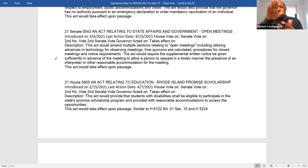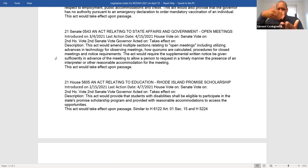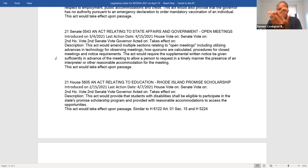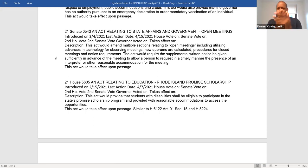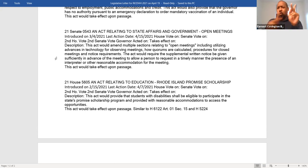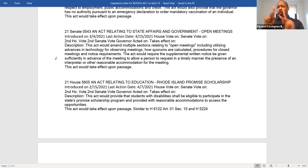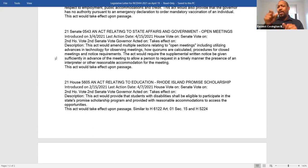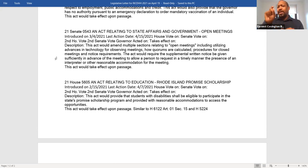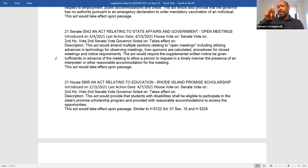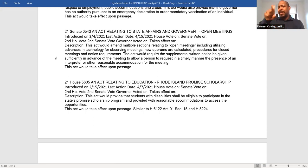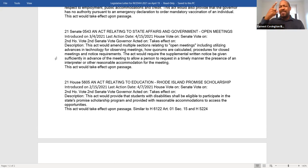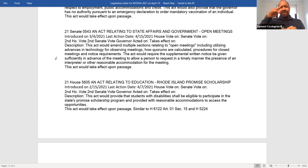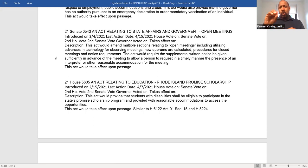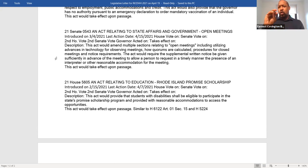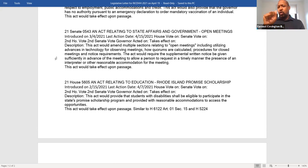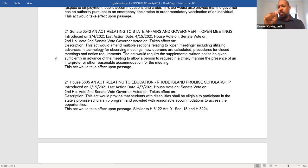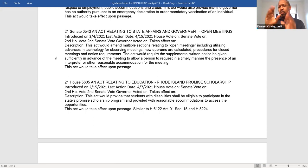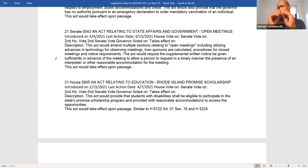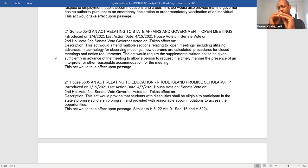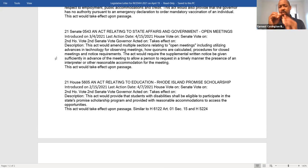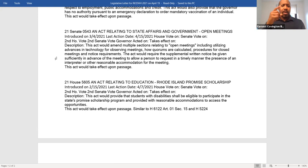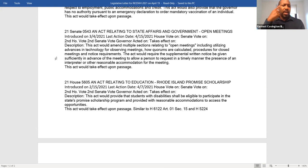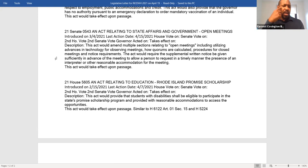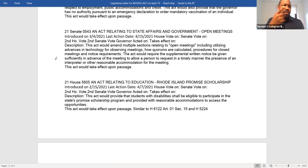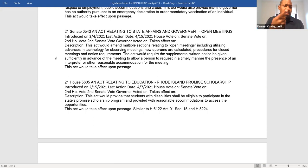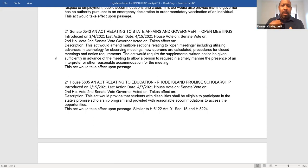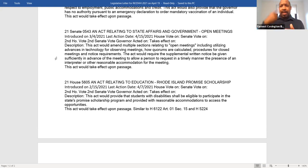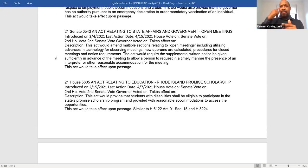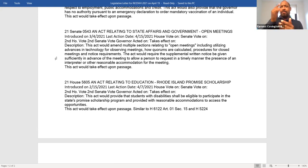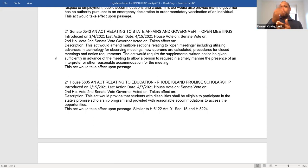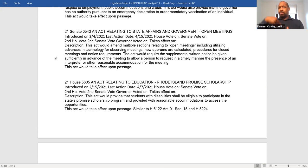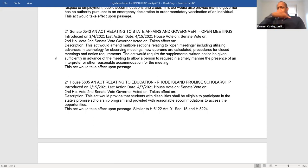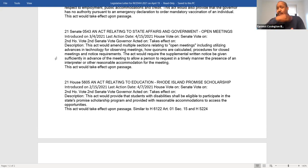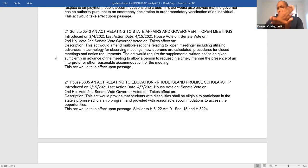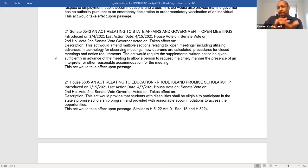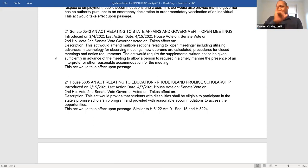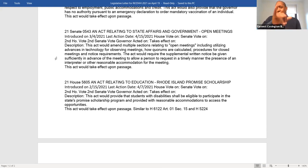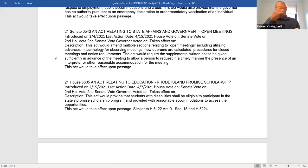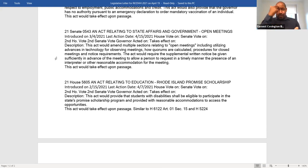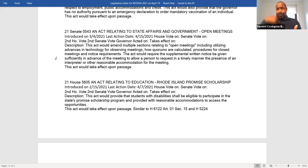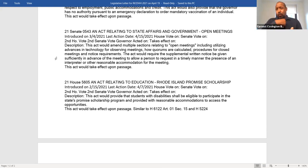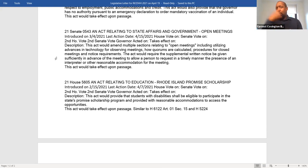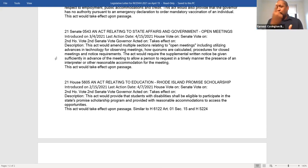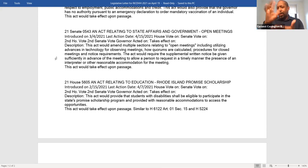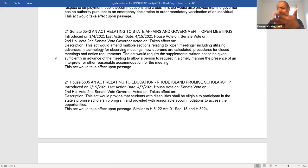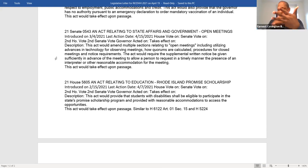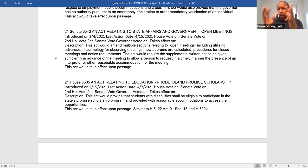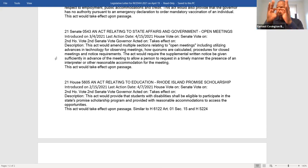had reasonable access for all of the people who need it according to Open Meeting Act. So I thought this would be something that